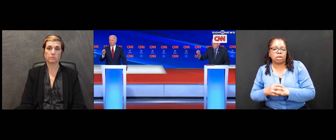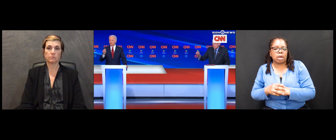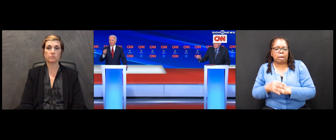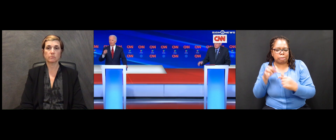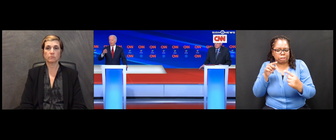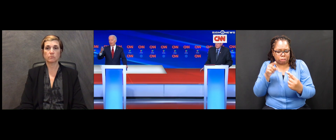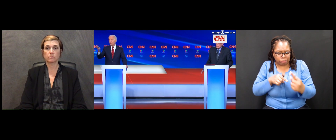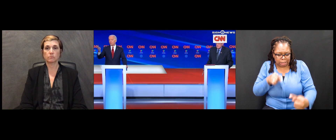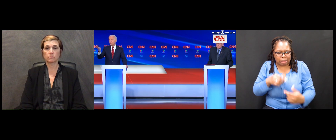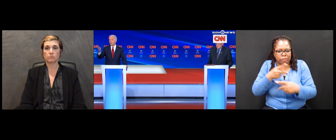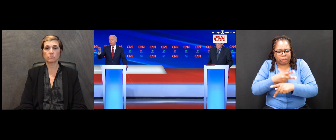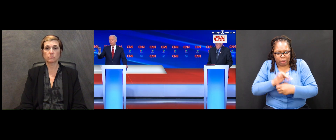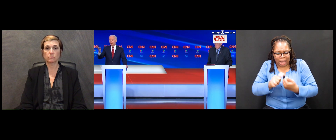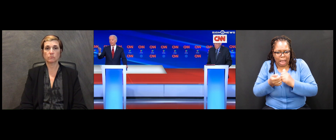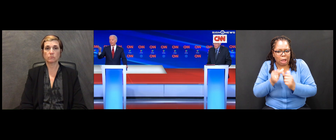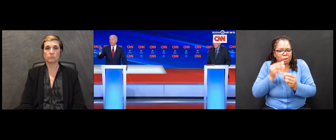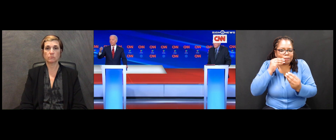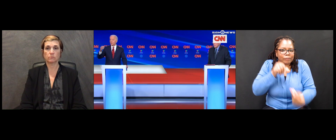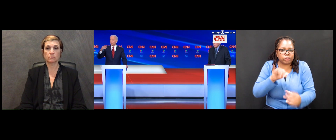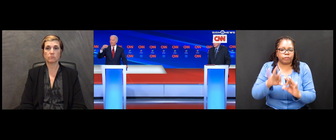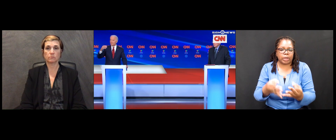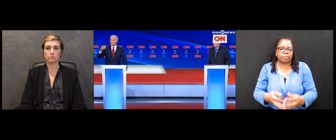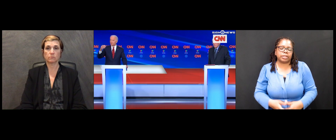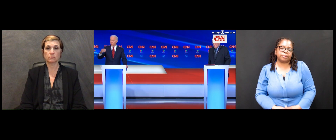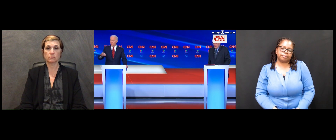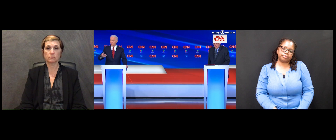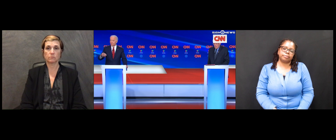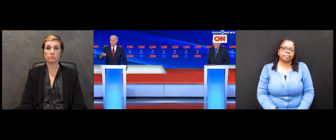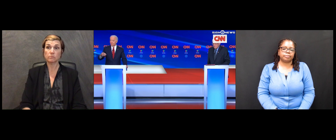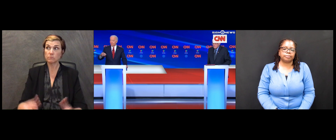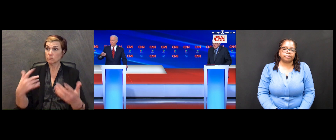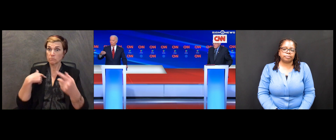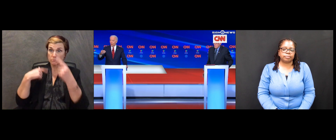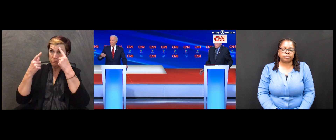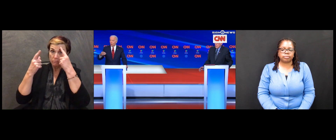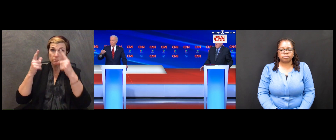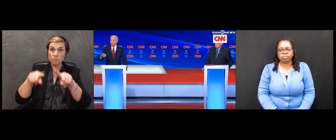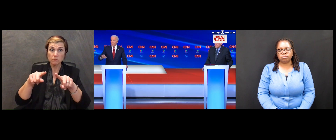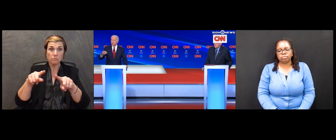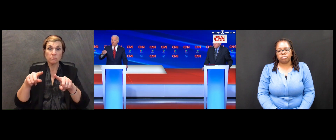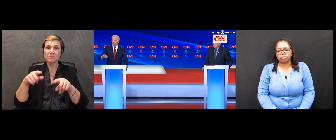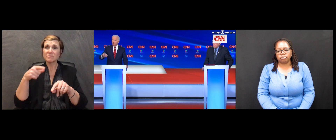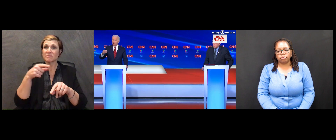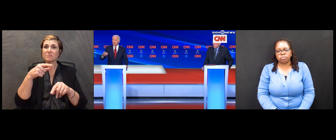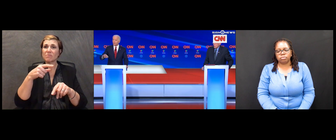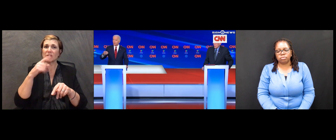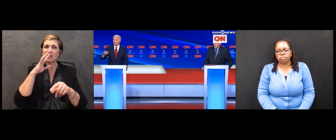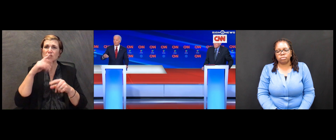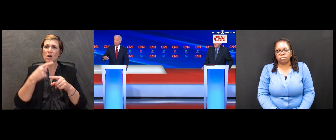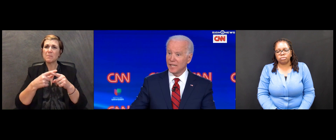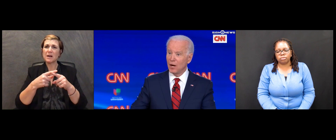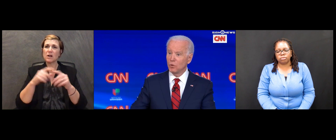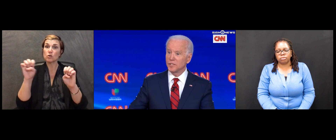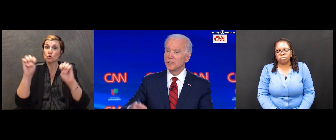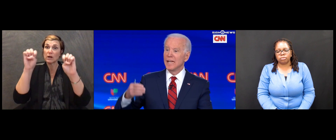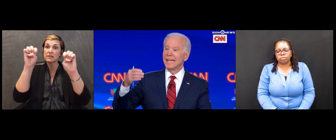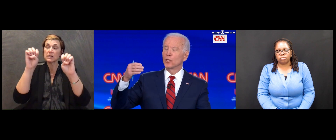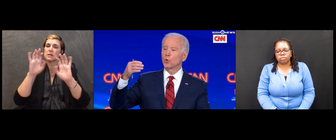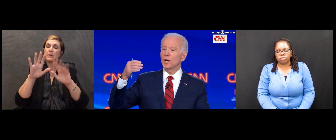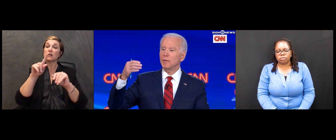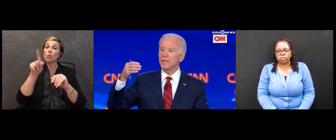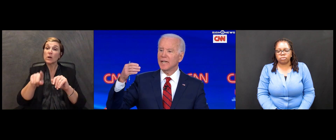on the table. I don't disagree with that. You were asking about the crisis. What are we going to do about the crisis now, which